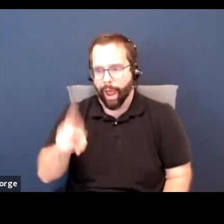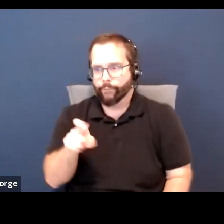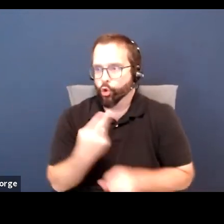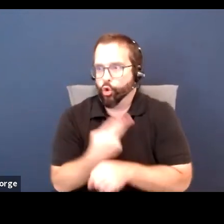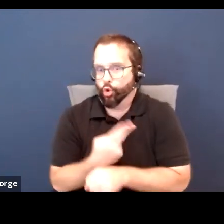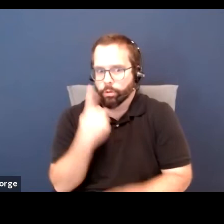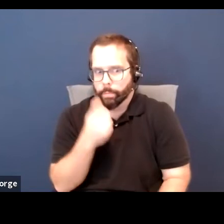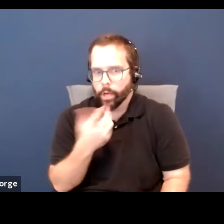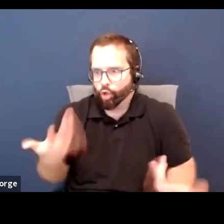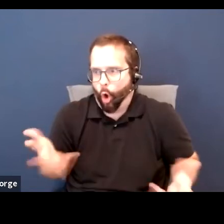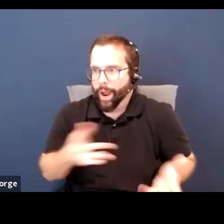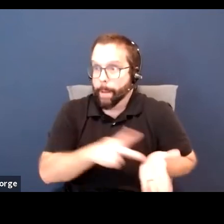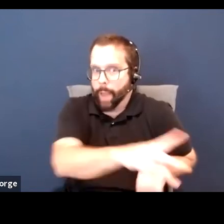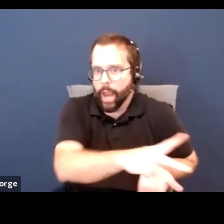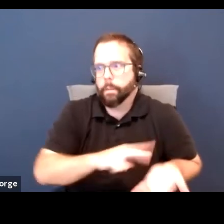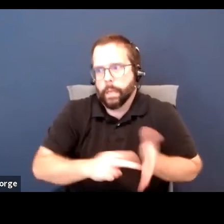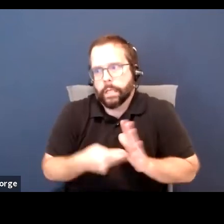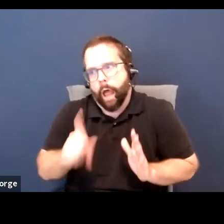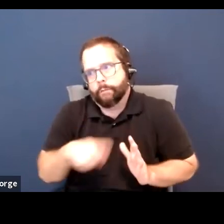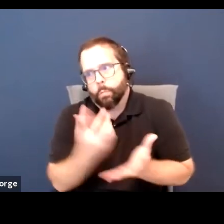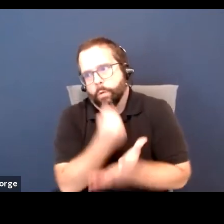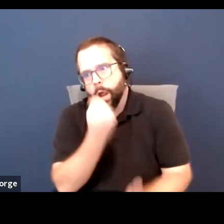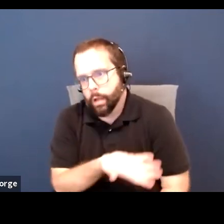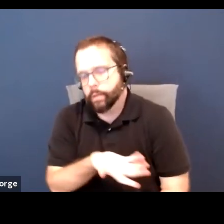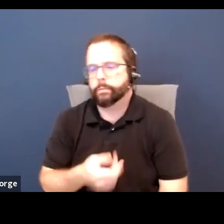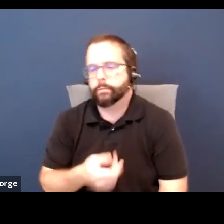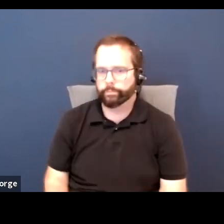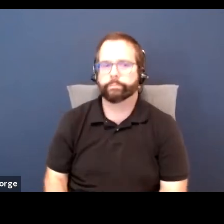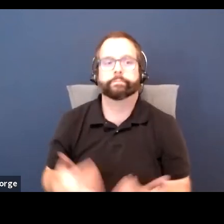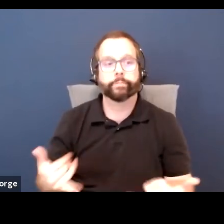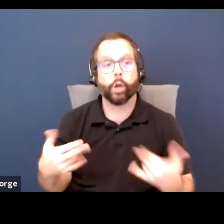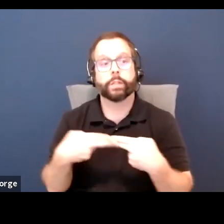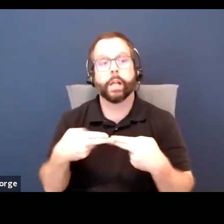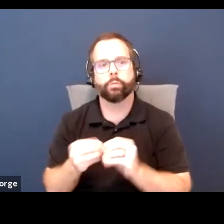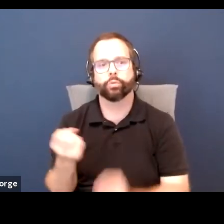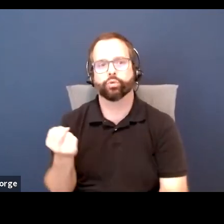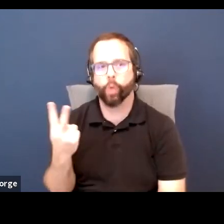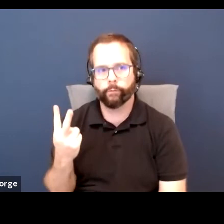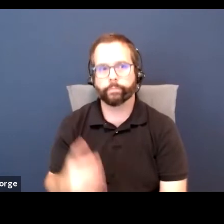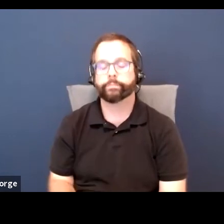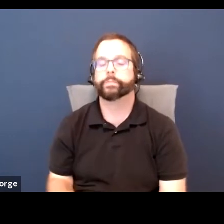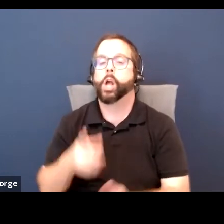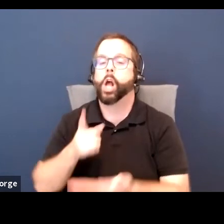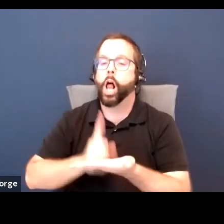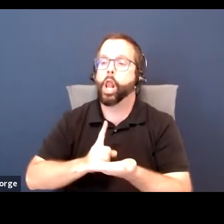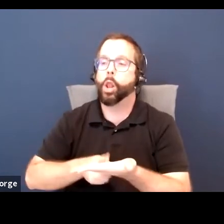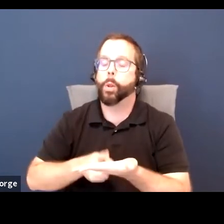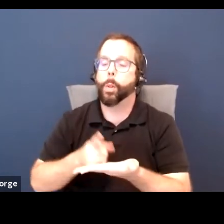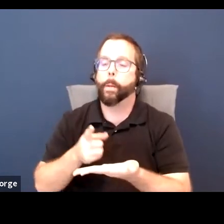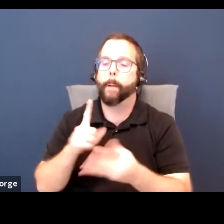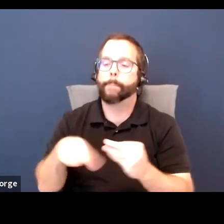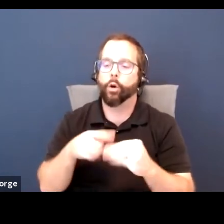Moving on to slide 12 now. So we're going to talk a little bit about the